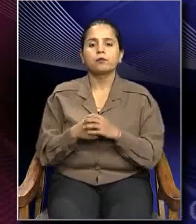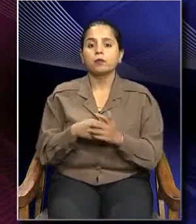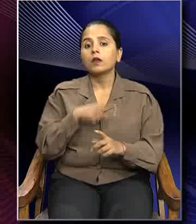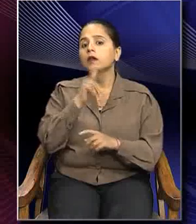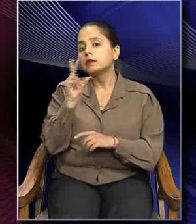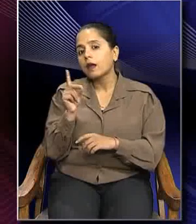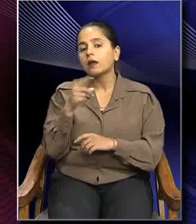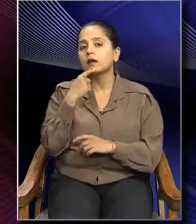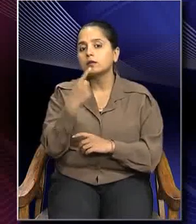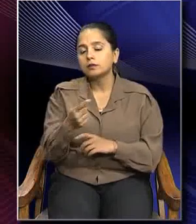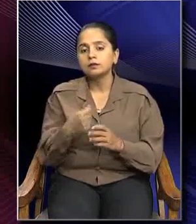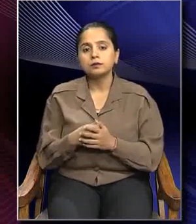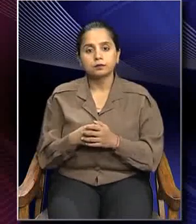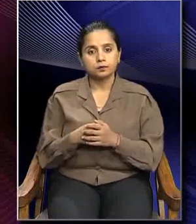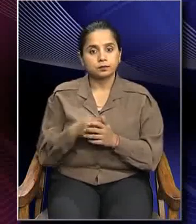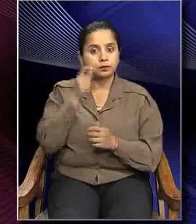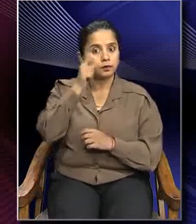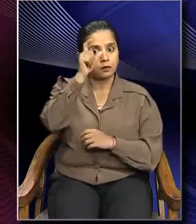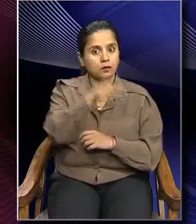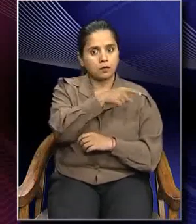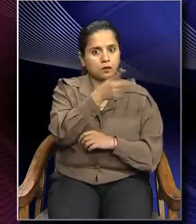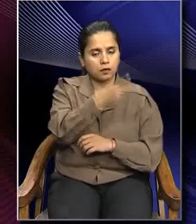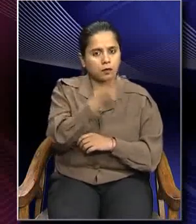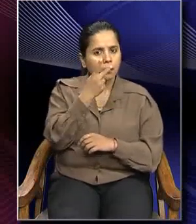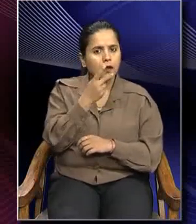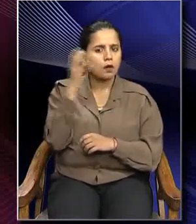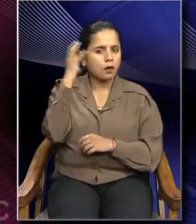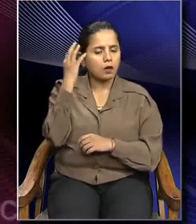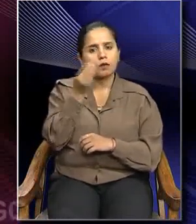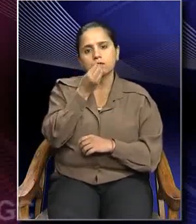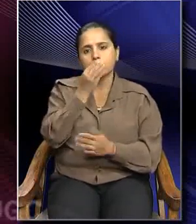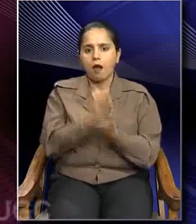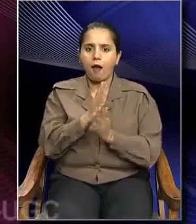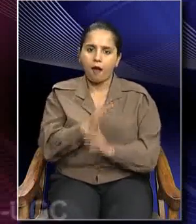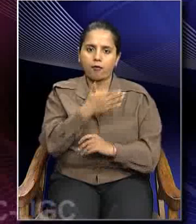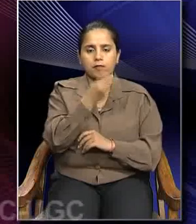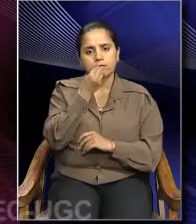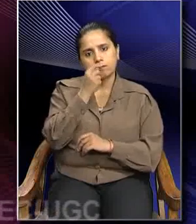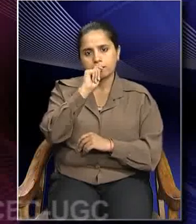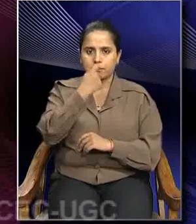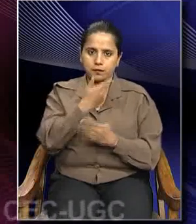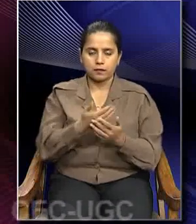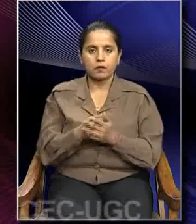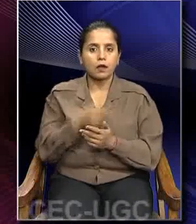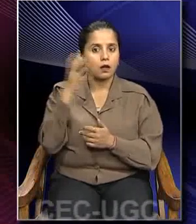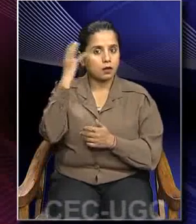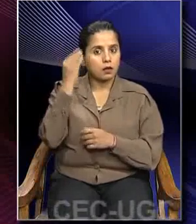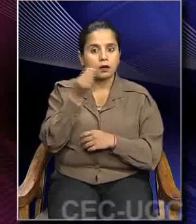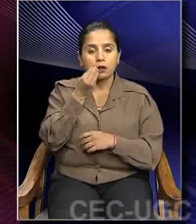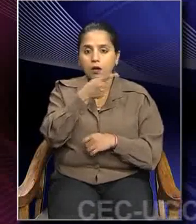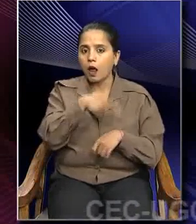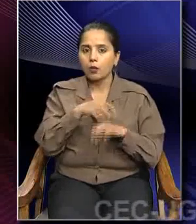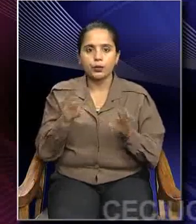Second, he observes fast in the day. So in the daytime, he does not